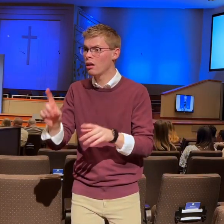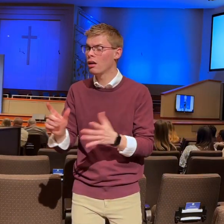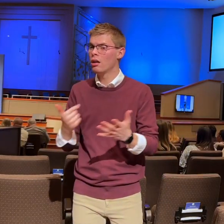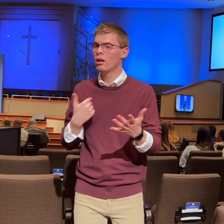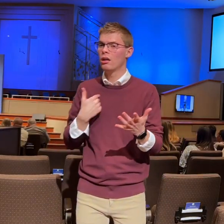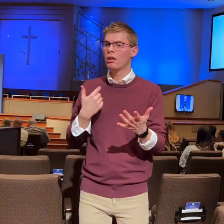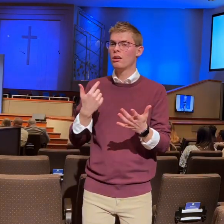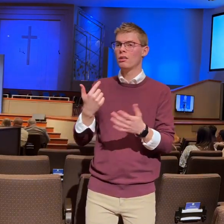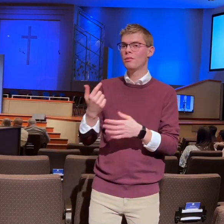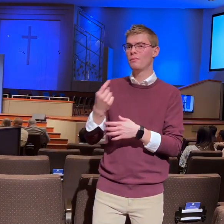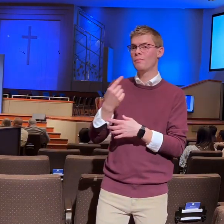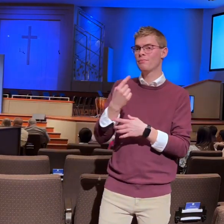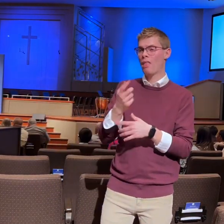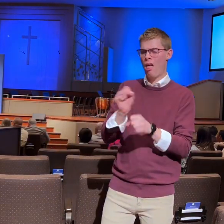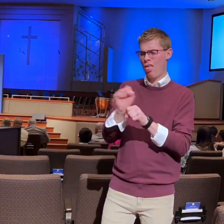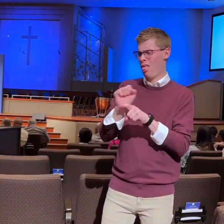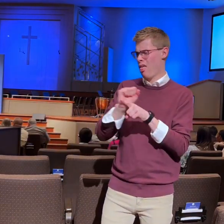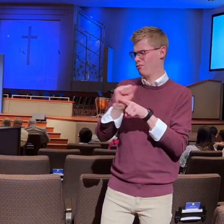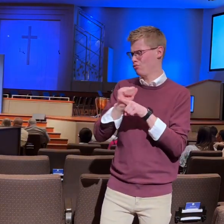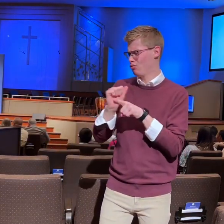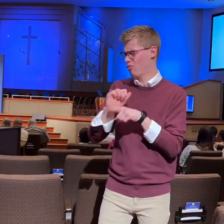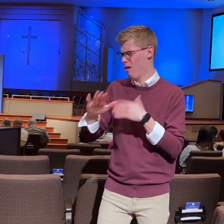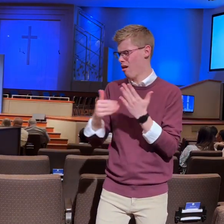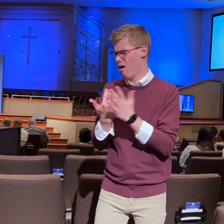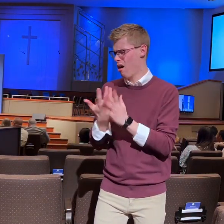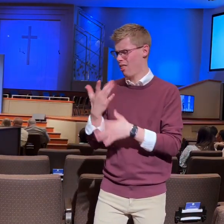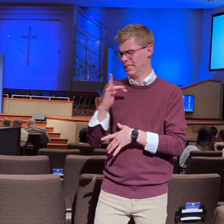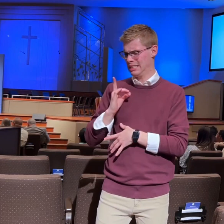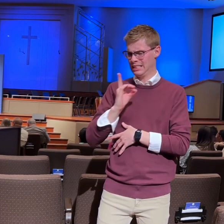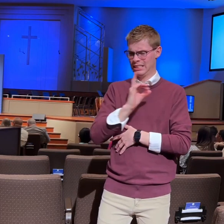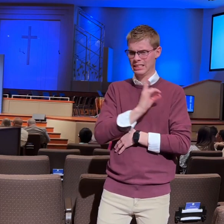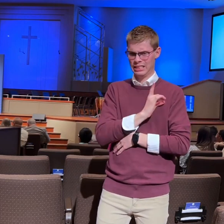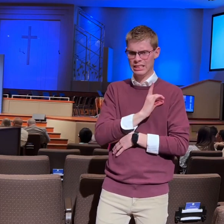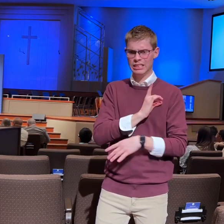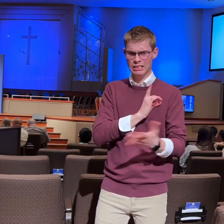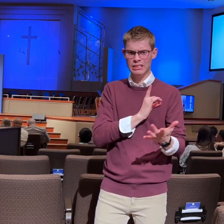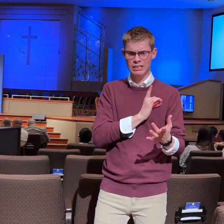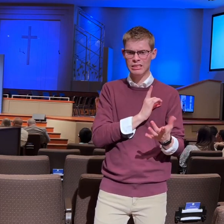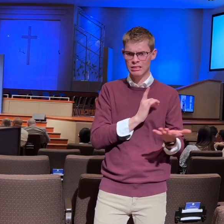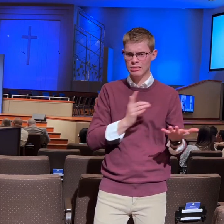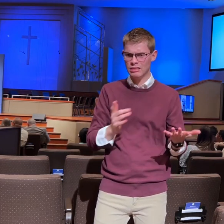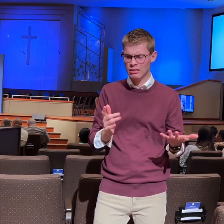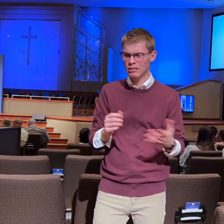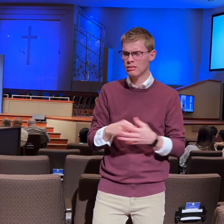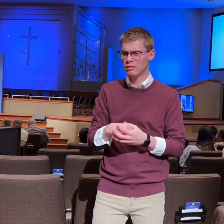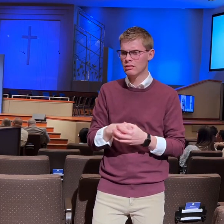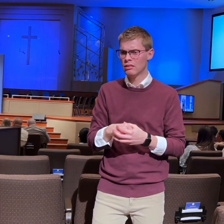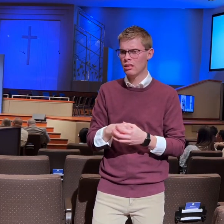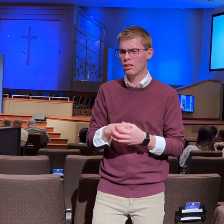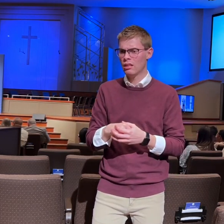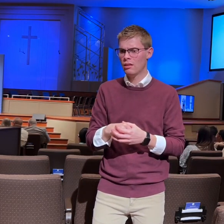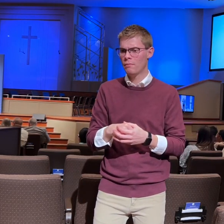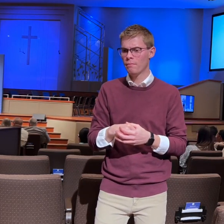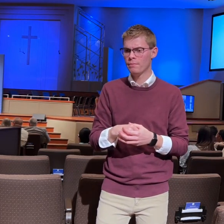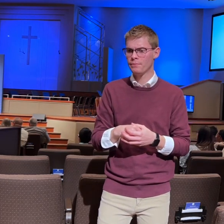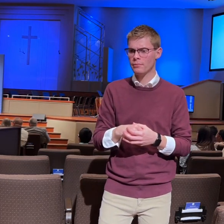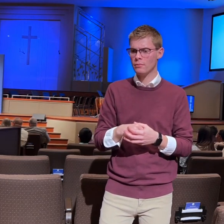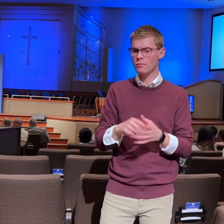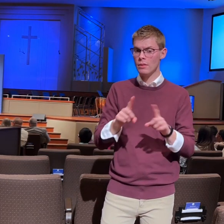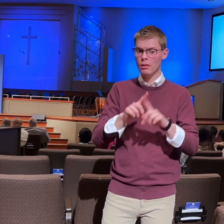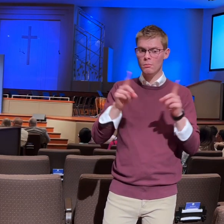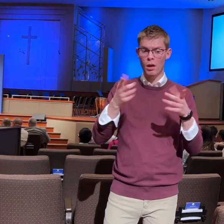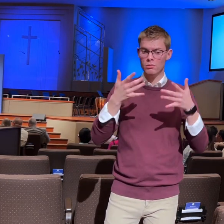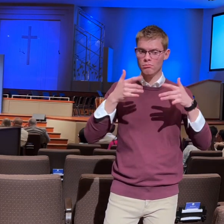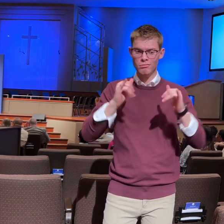And they might come to us, listen, this is what I say to the deacons, if they come and say I'm from the First Baptist Church of Wichita, that's wonderful but we